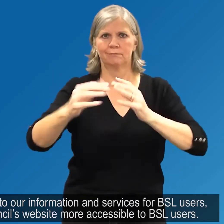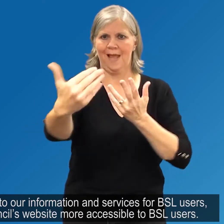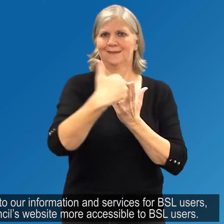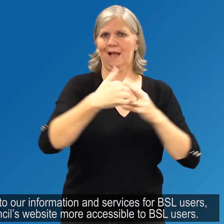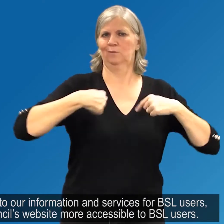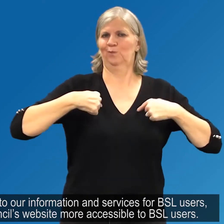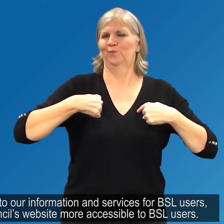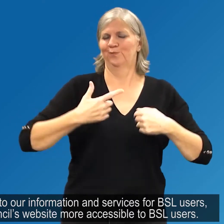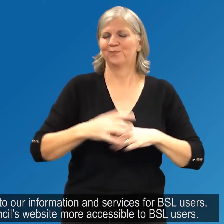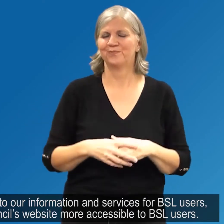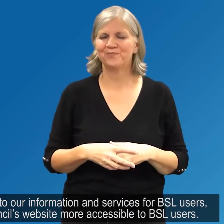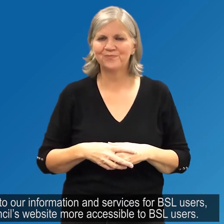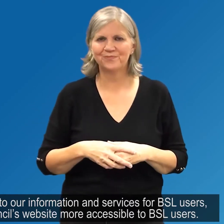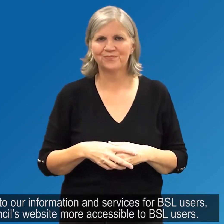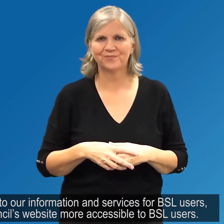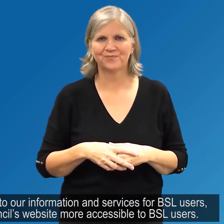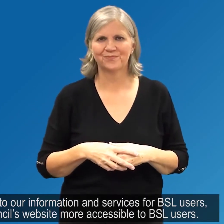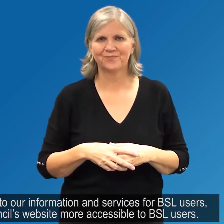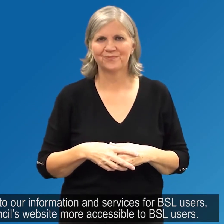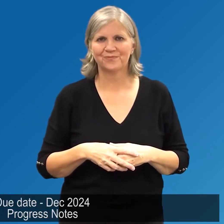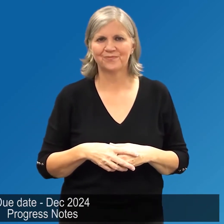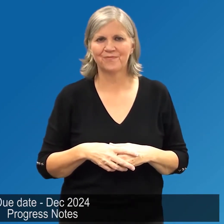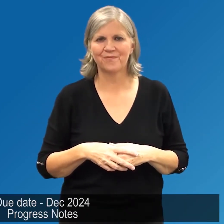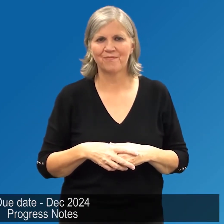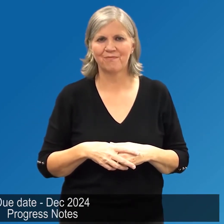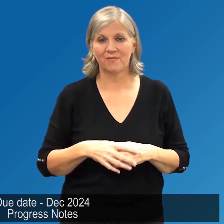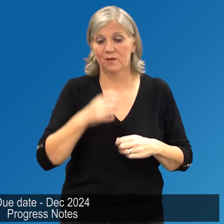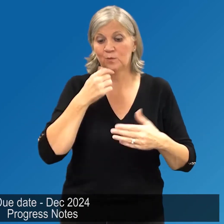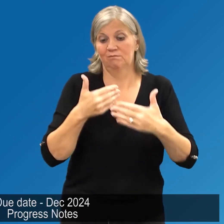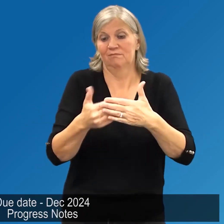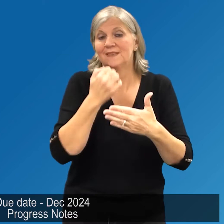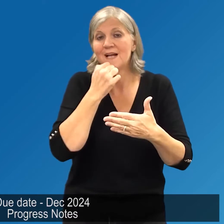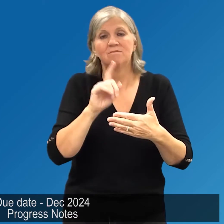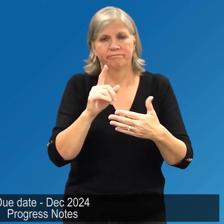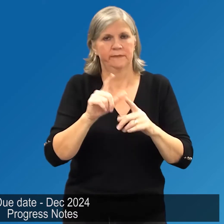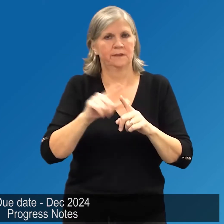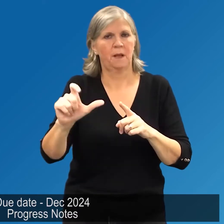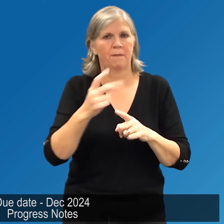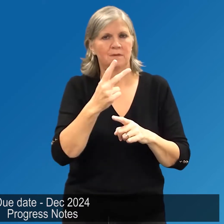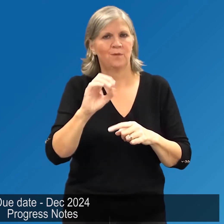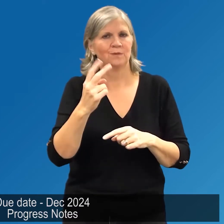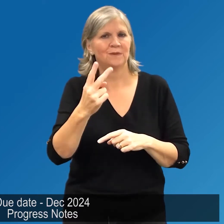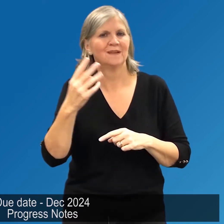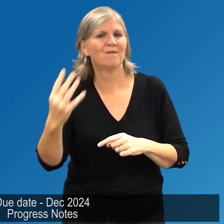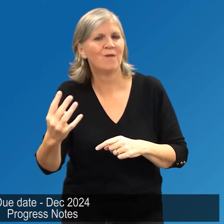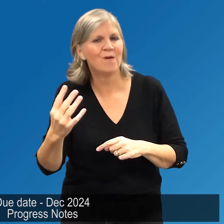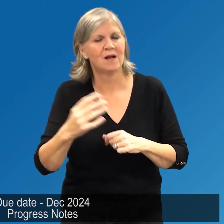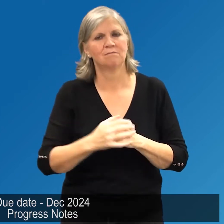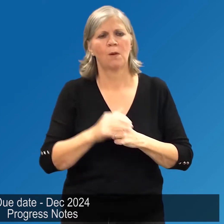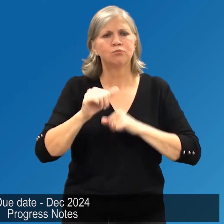more accessible to BSL users. Due date, December 2024. Progress